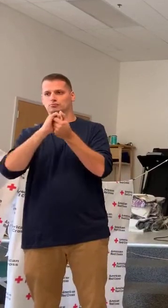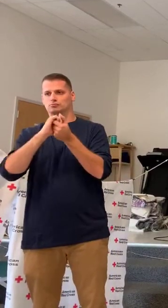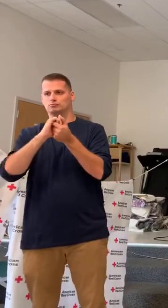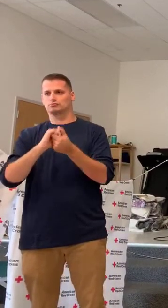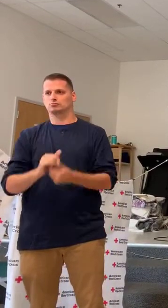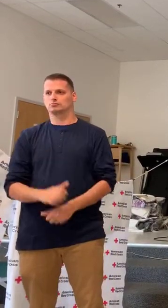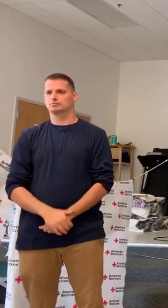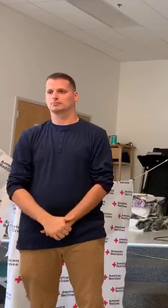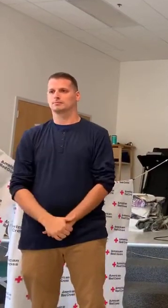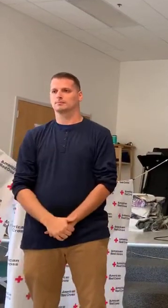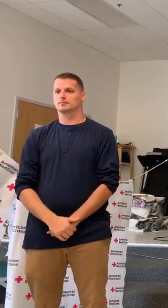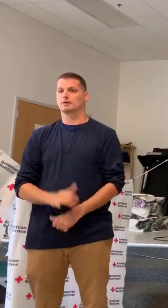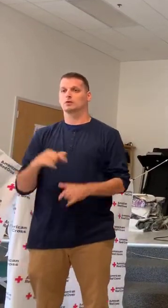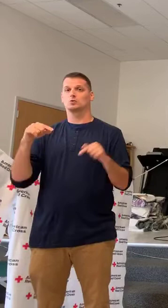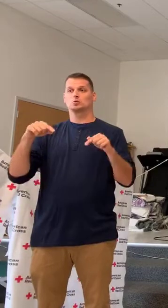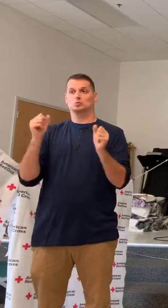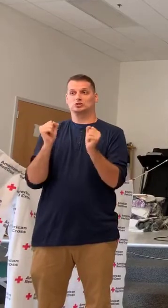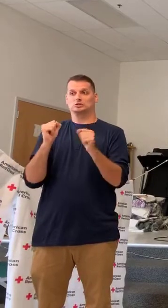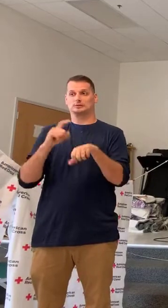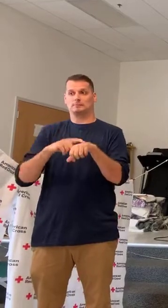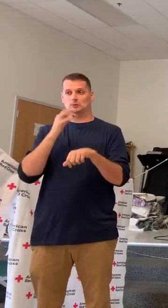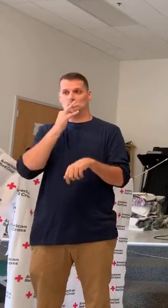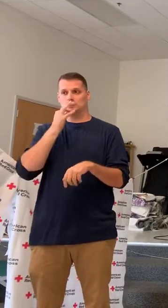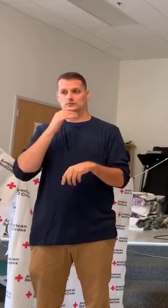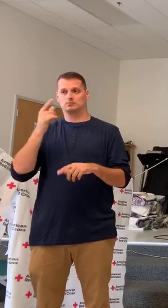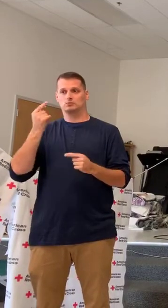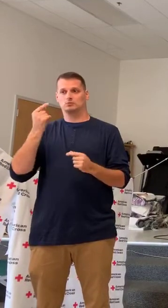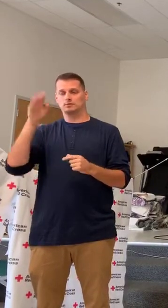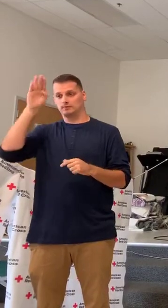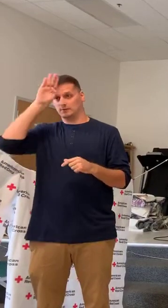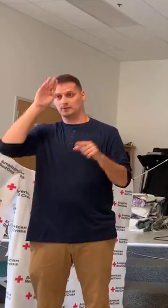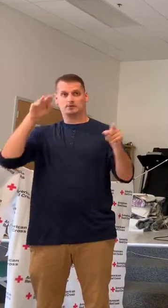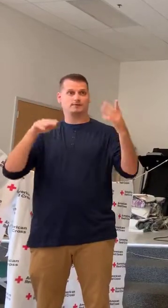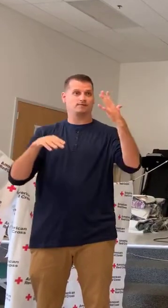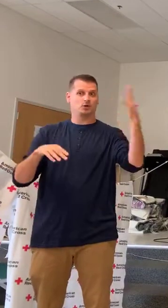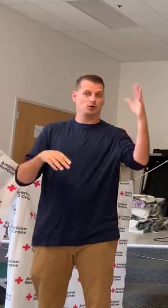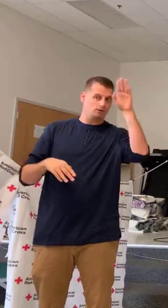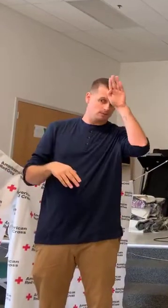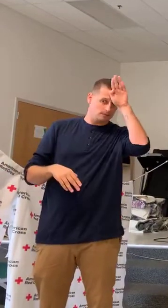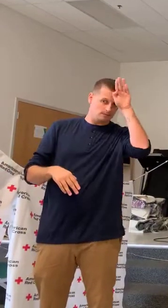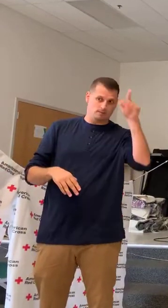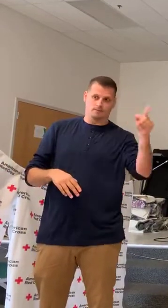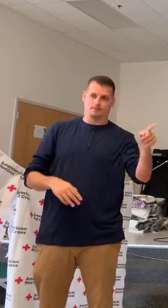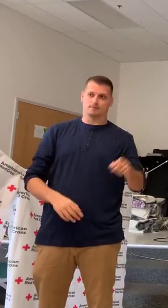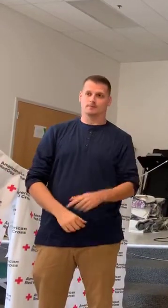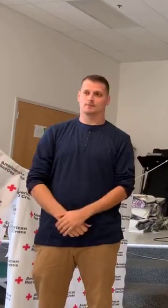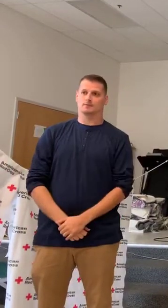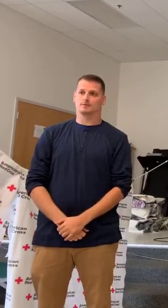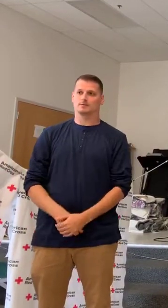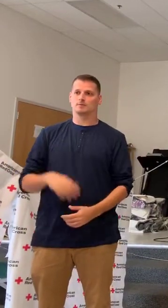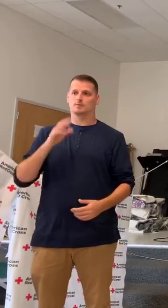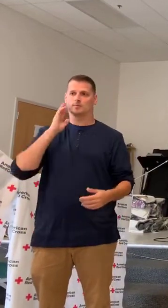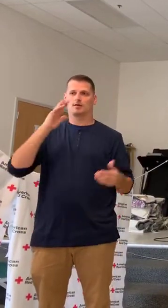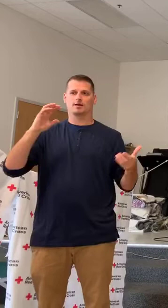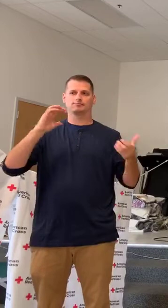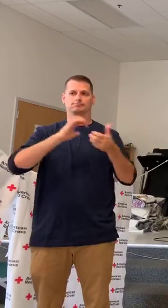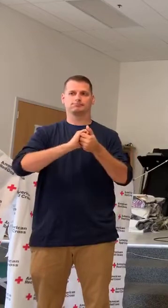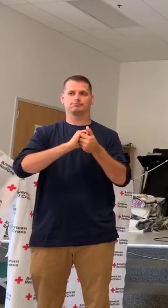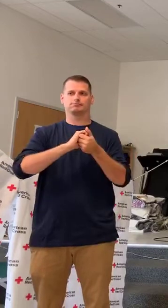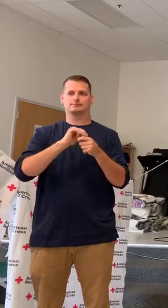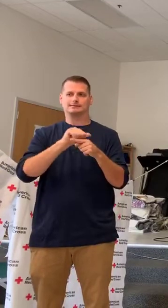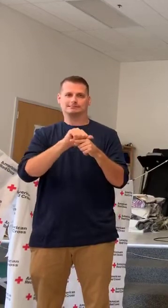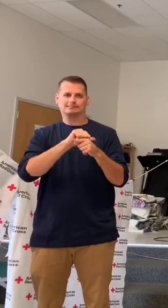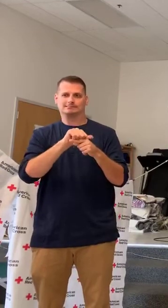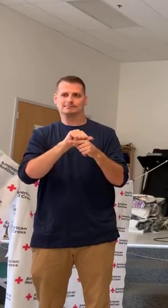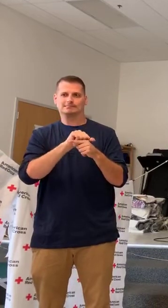for these starts. So on the Saturday where this happened, I think they had 14 fire starts that day.